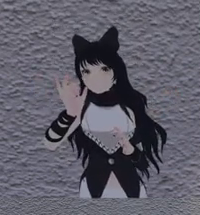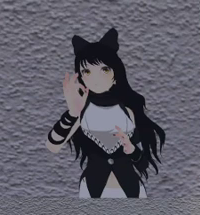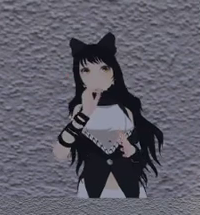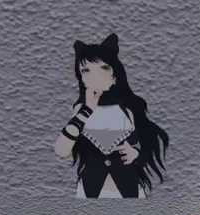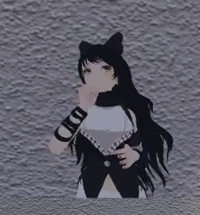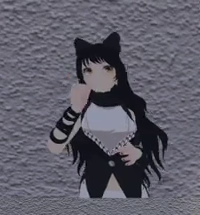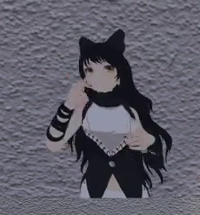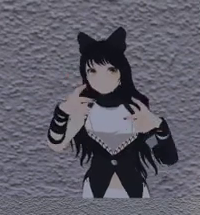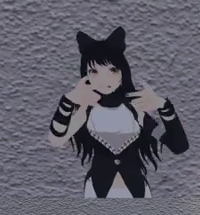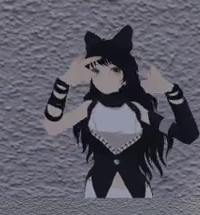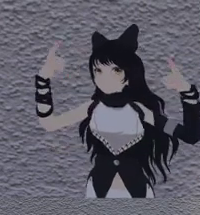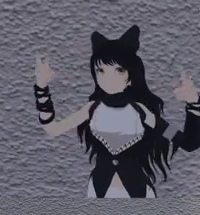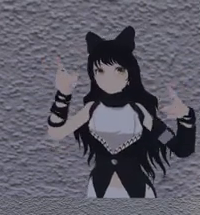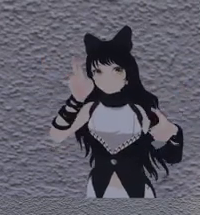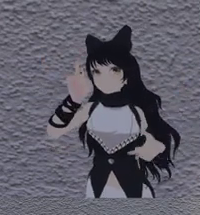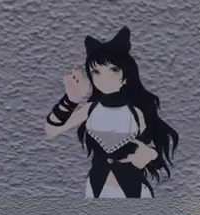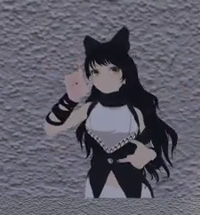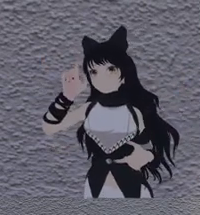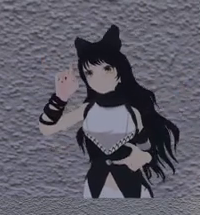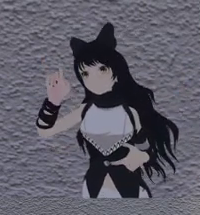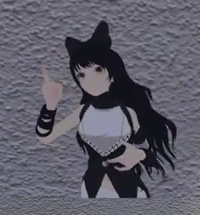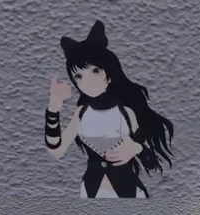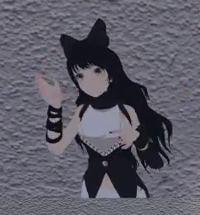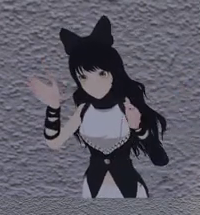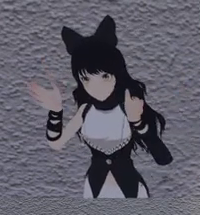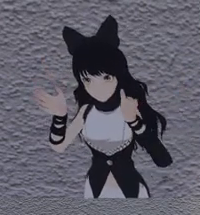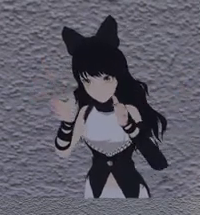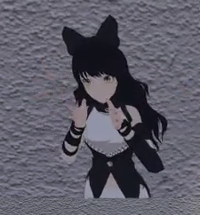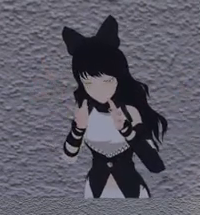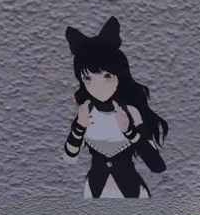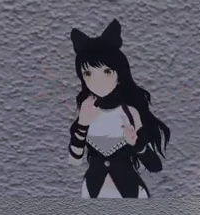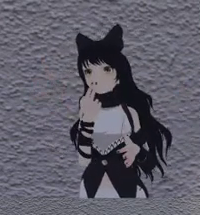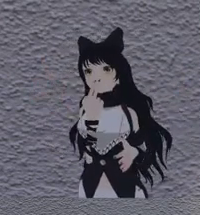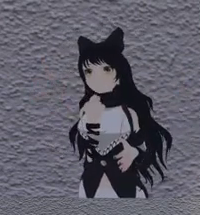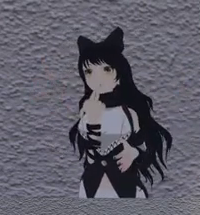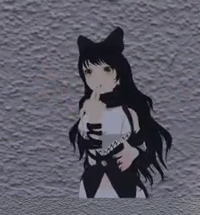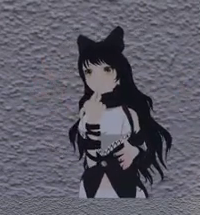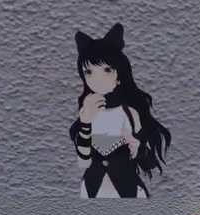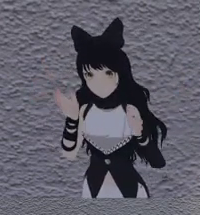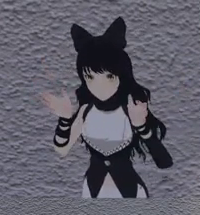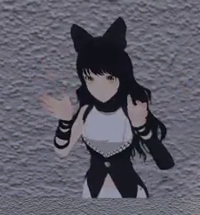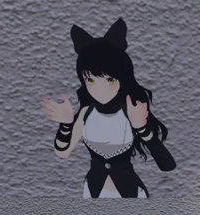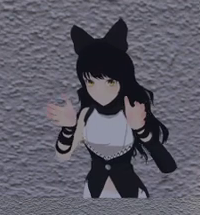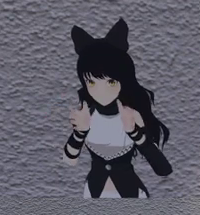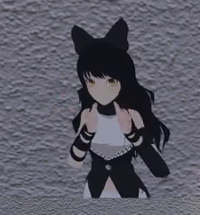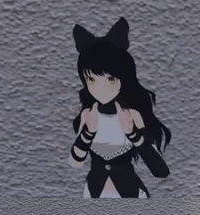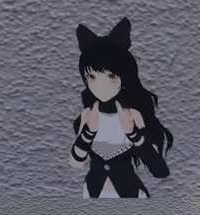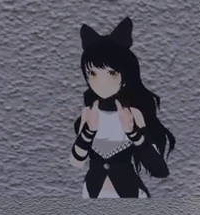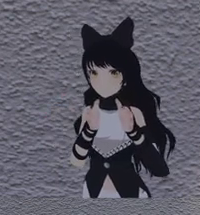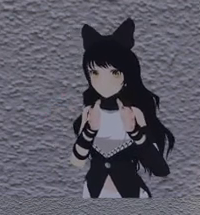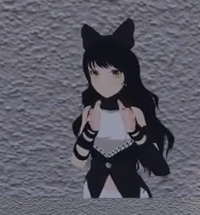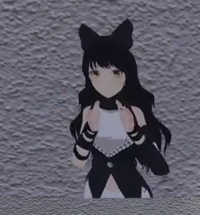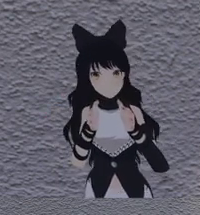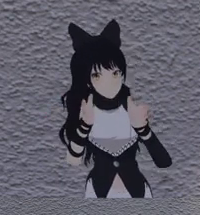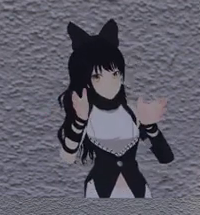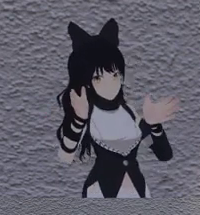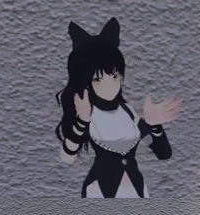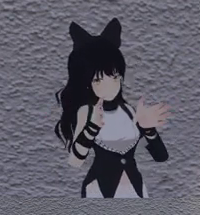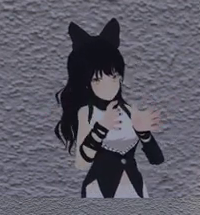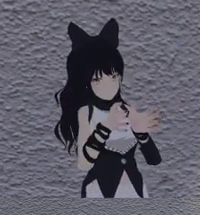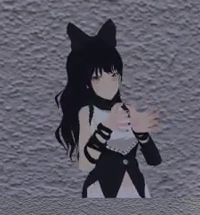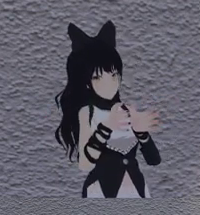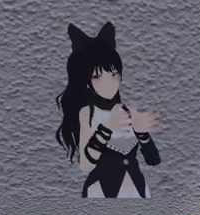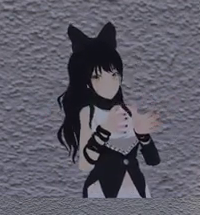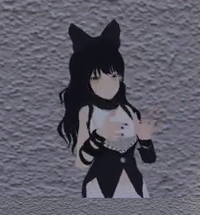Small. Like not big. It's the opposite. So you're gonna say small. Oh, they're so cute. It's